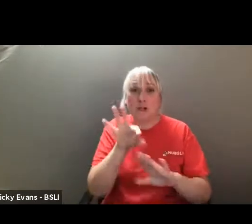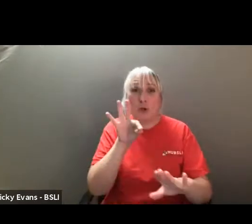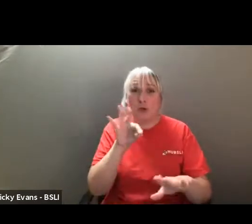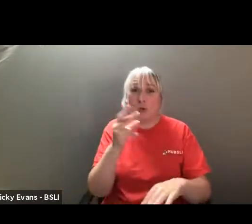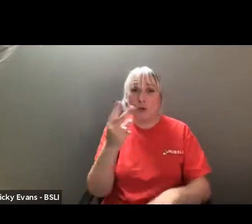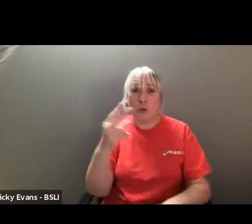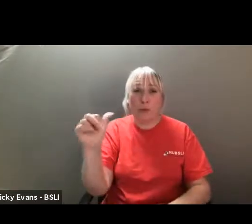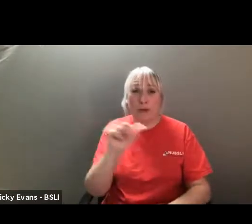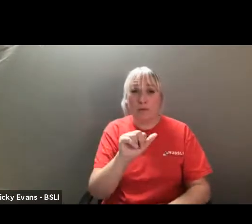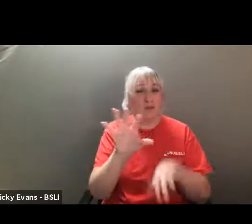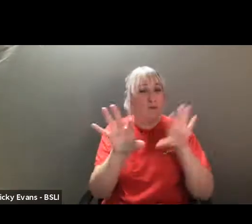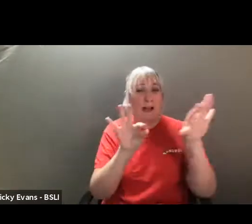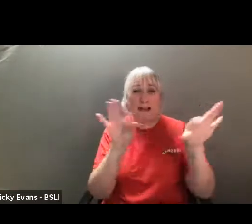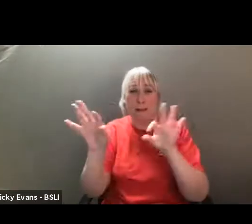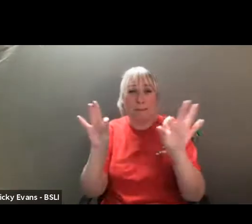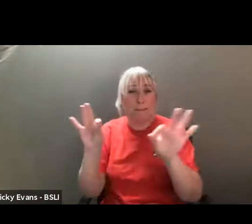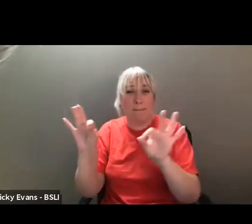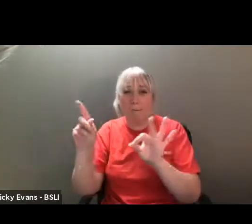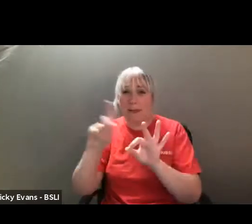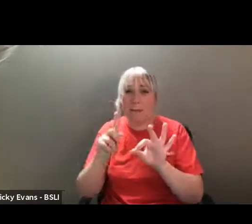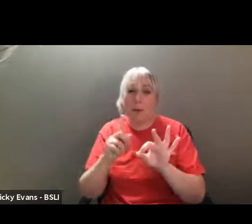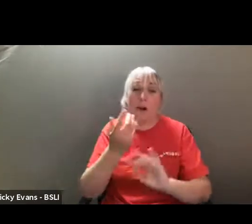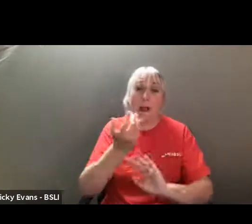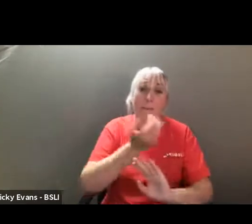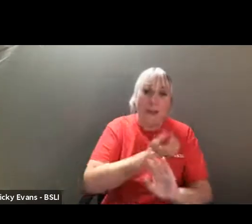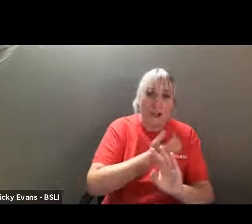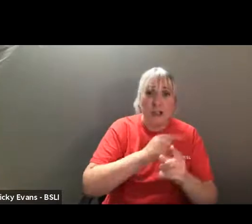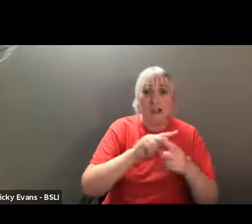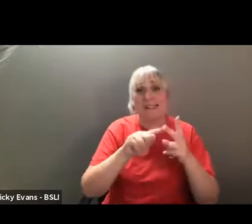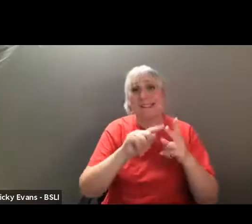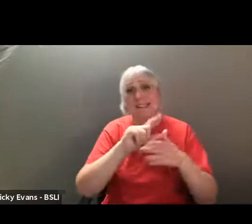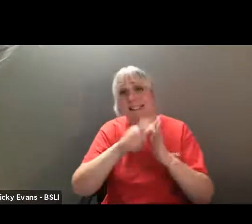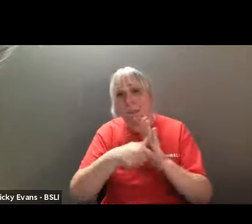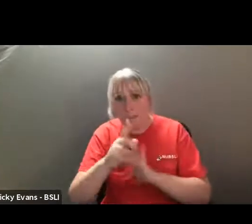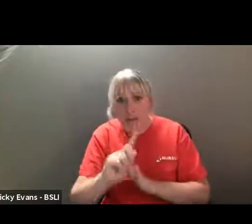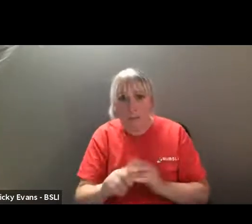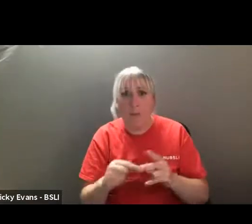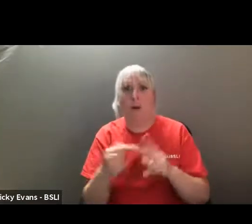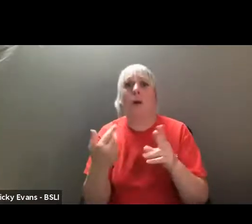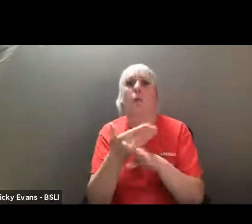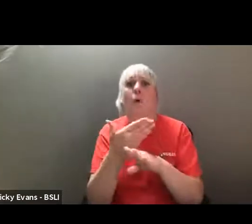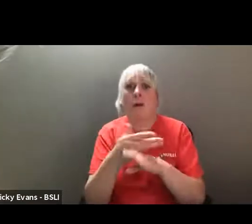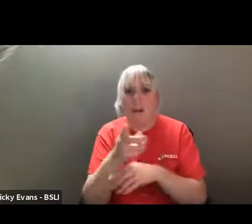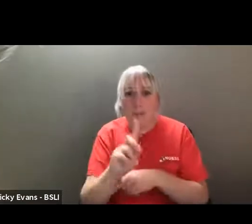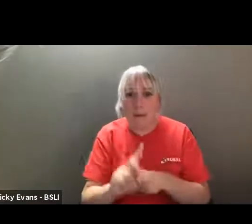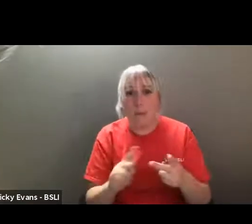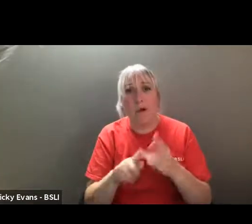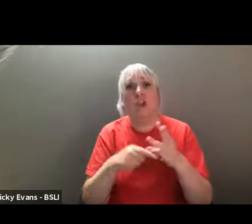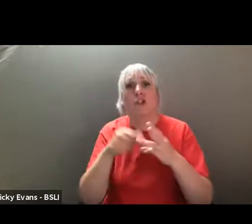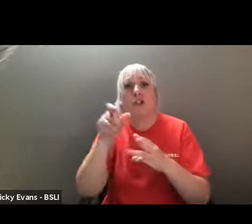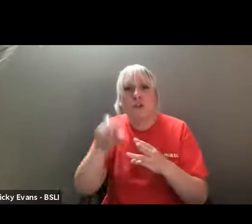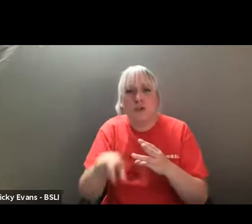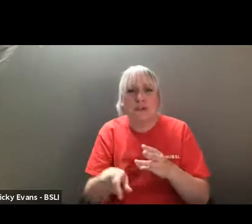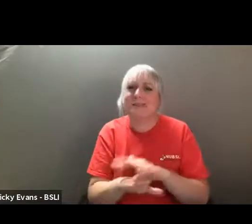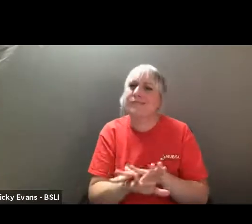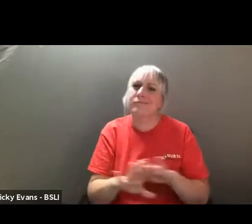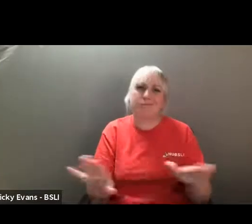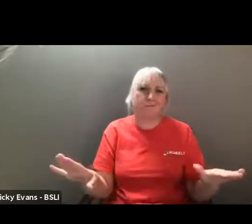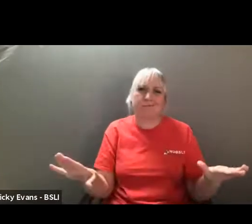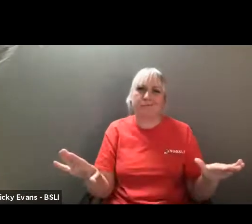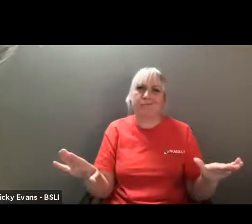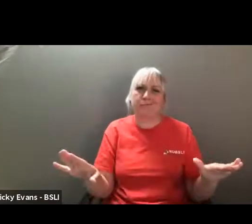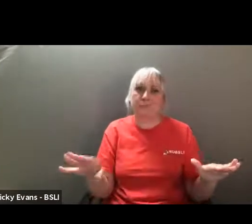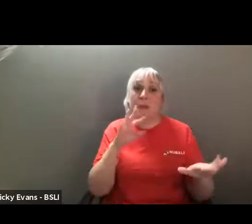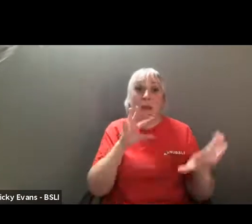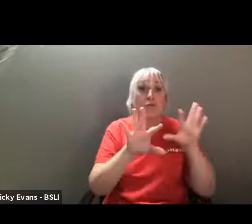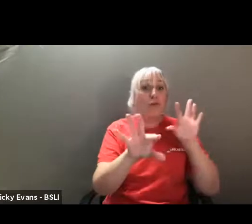throughout the country, pensioners as well as disabled people, as well as working people, as well as students. No, they didn't just take a